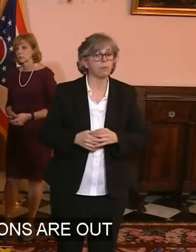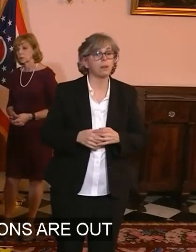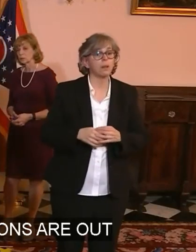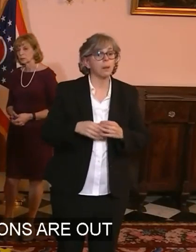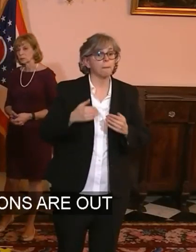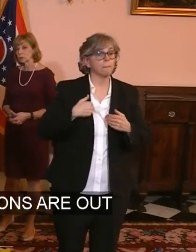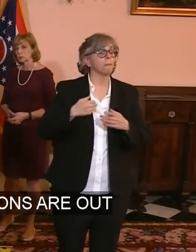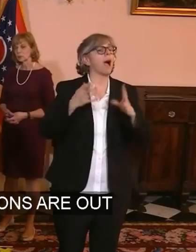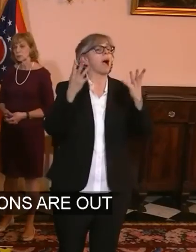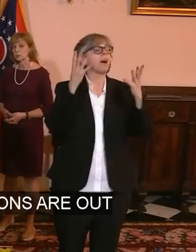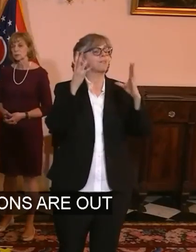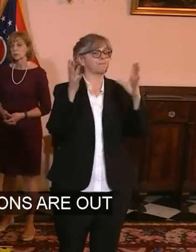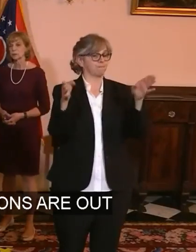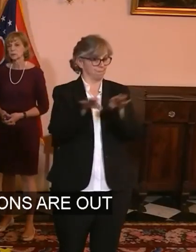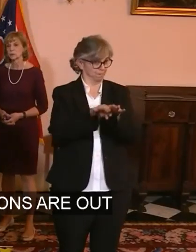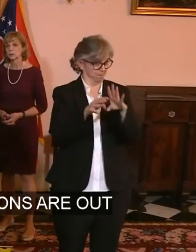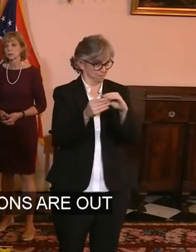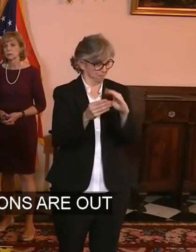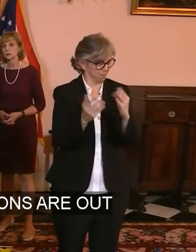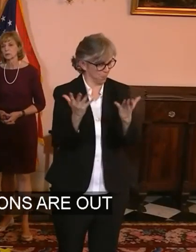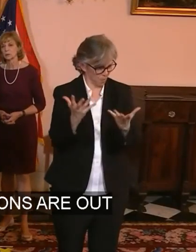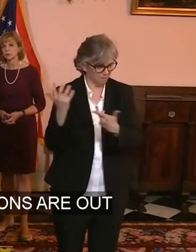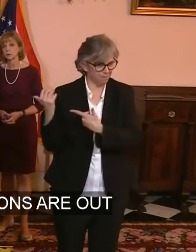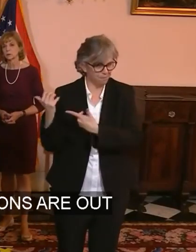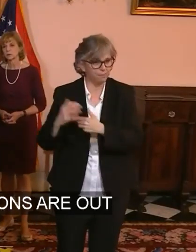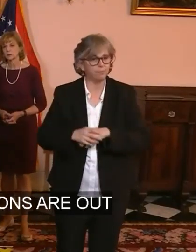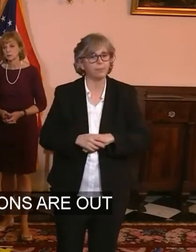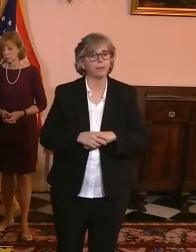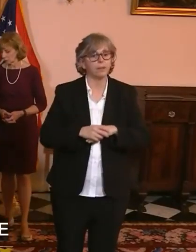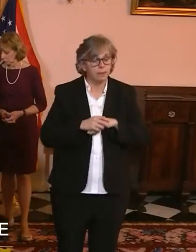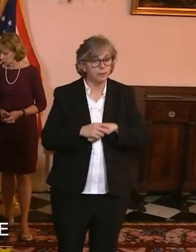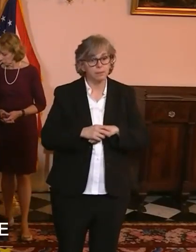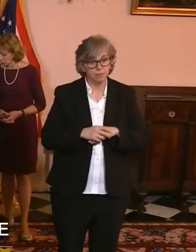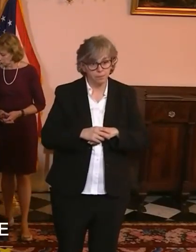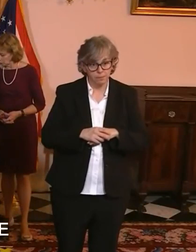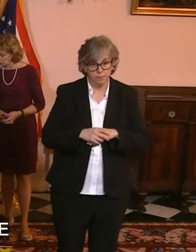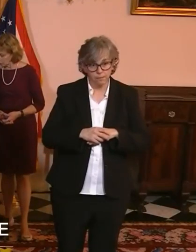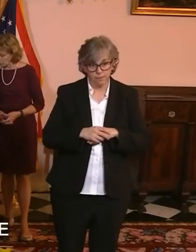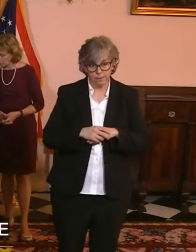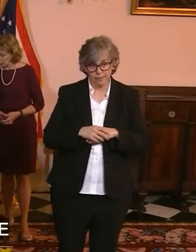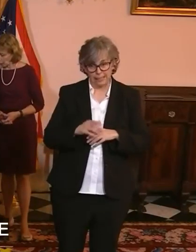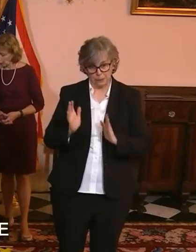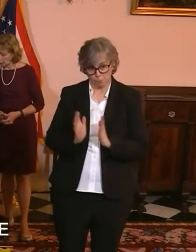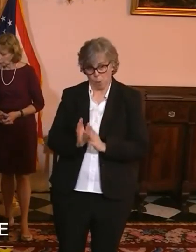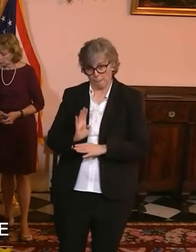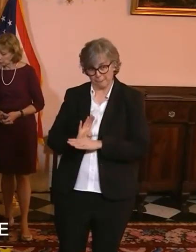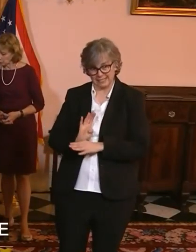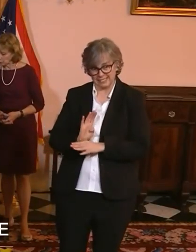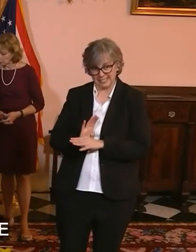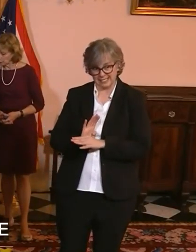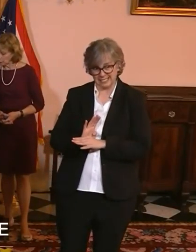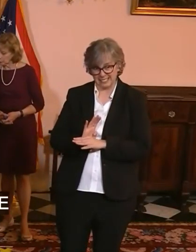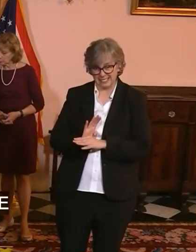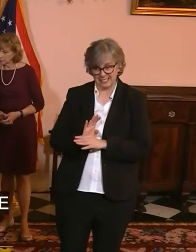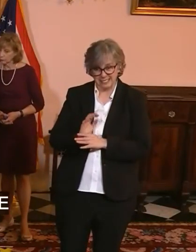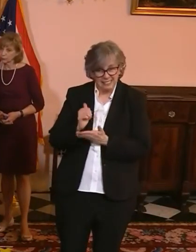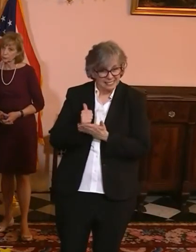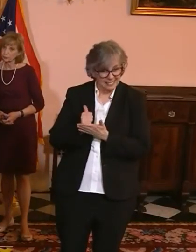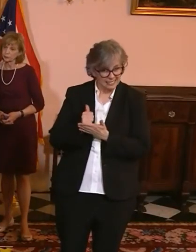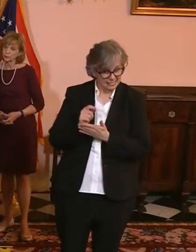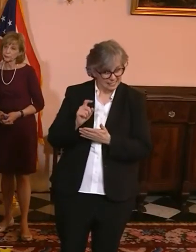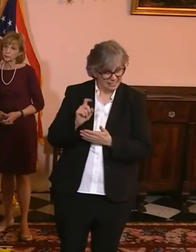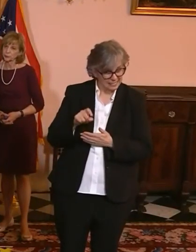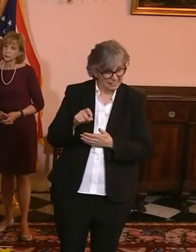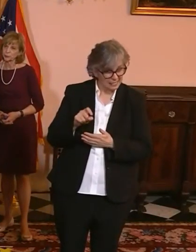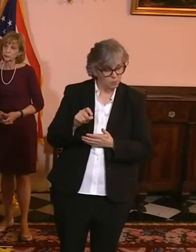one final item. The small business assistance or the